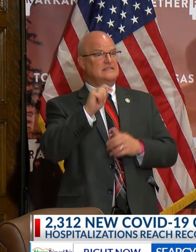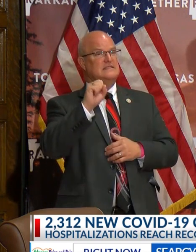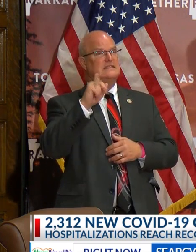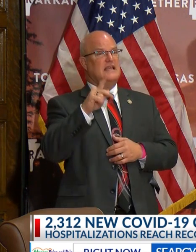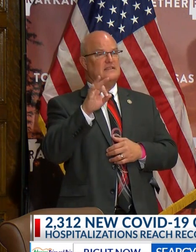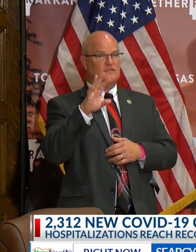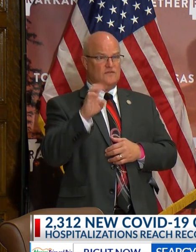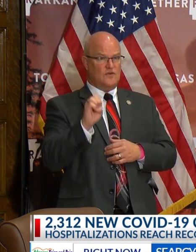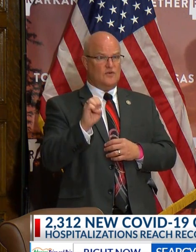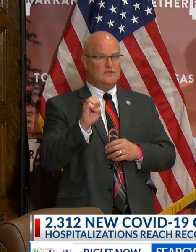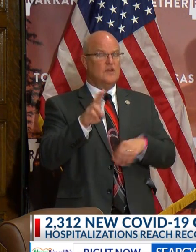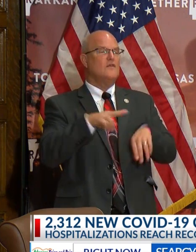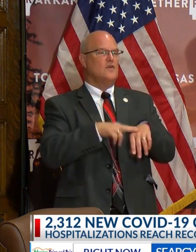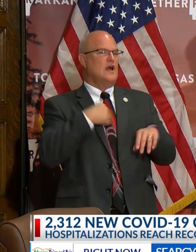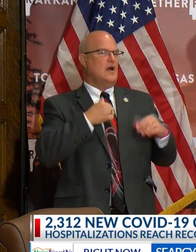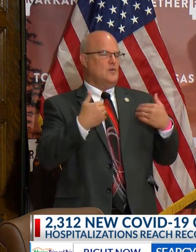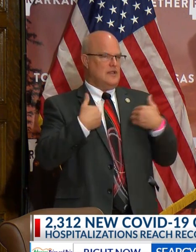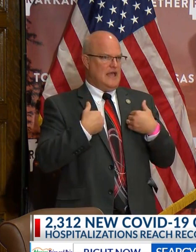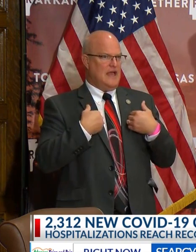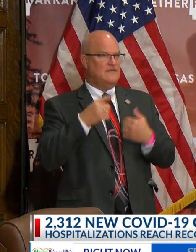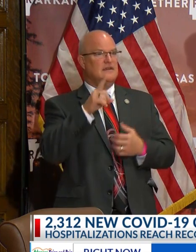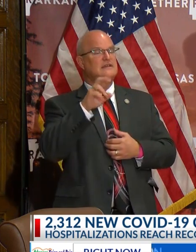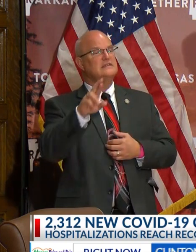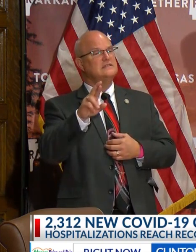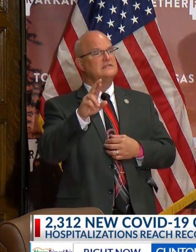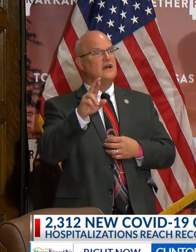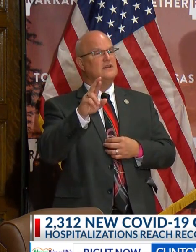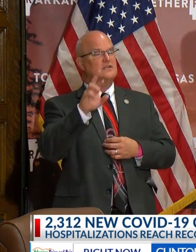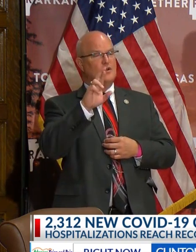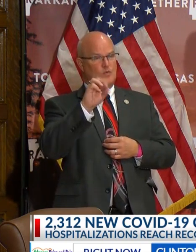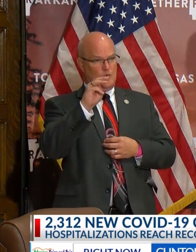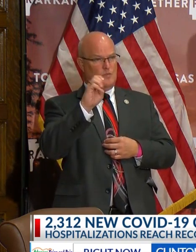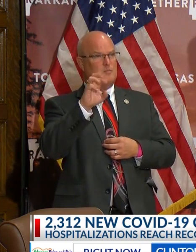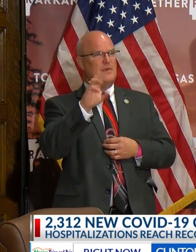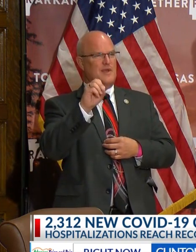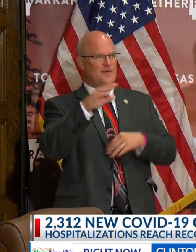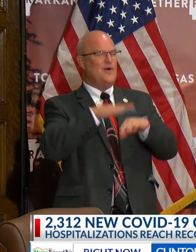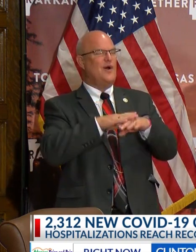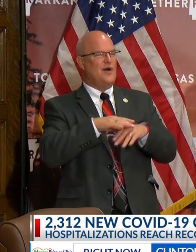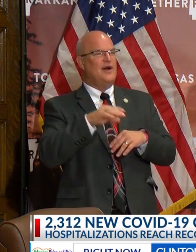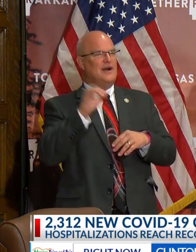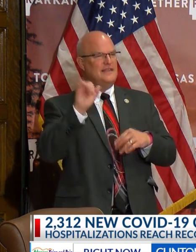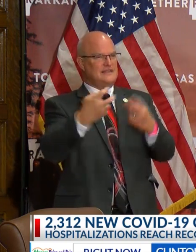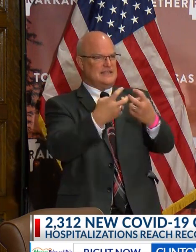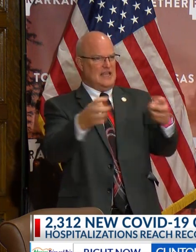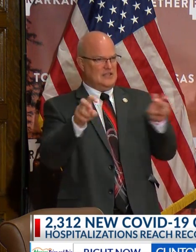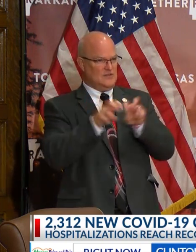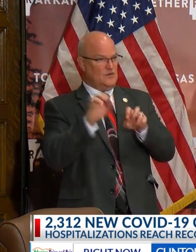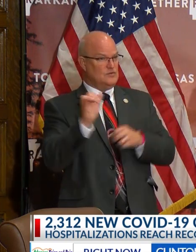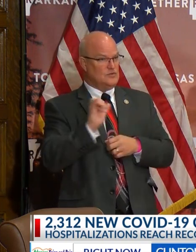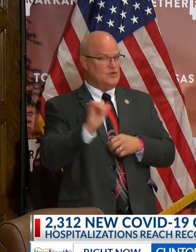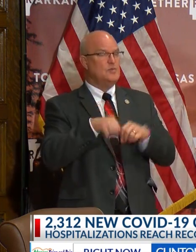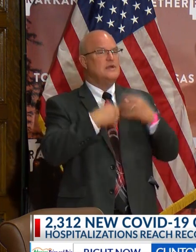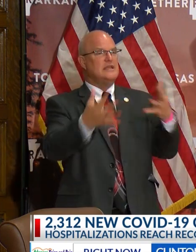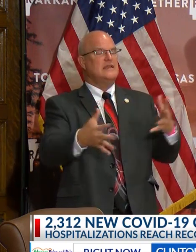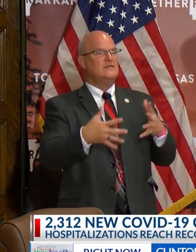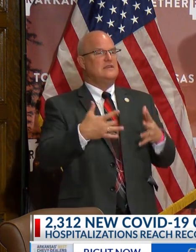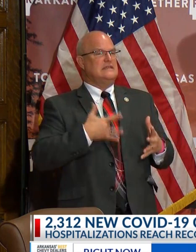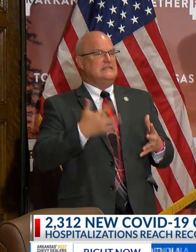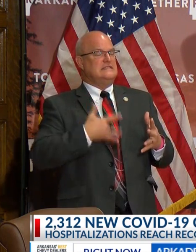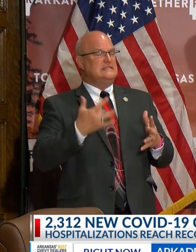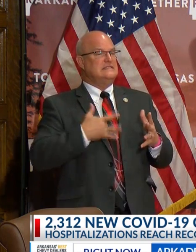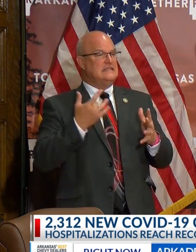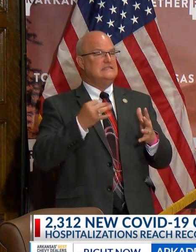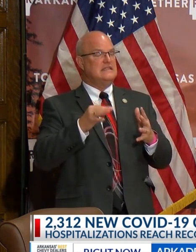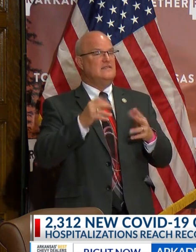course, I will have Dr. Romero on the task force as well, but let me give you a sense of